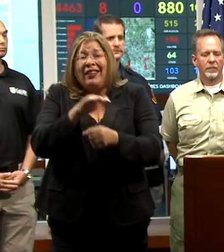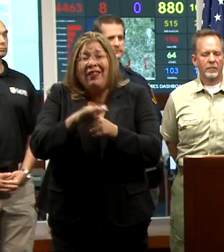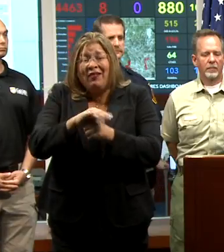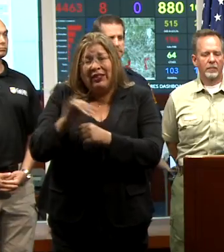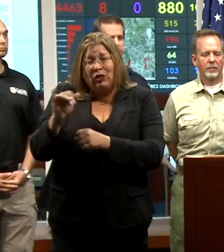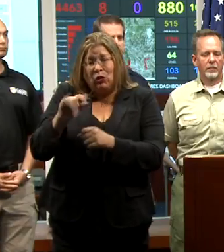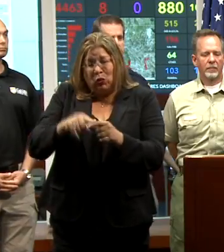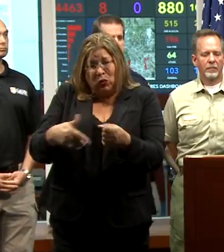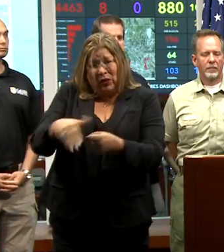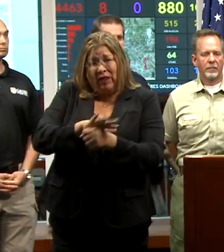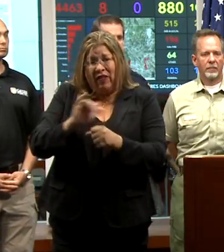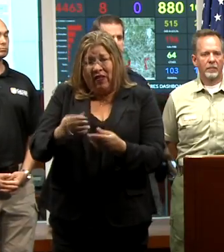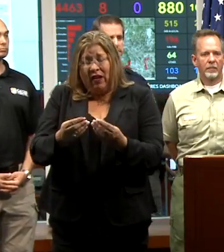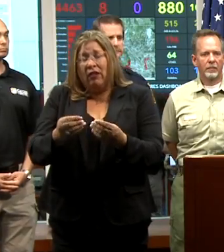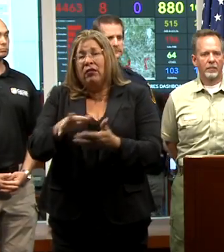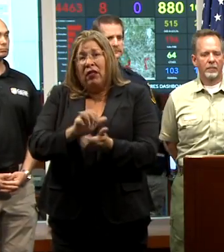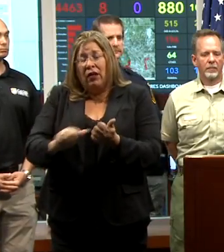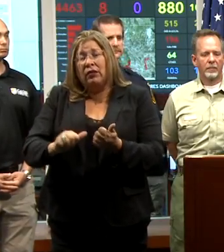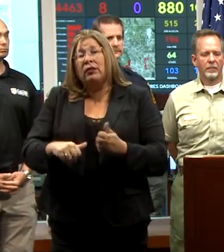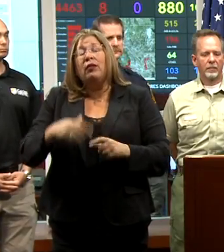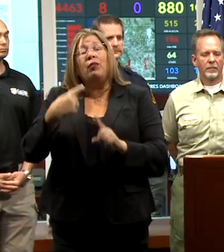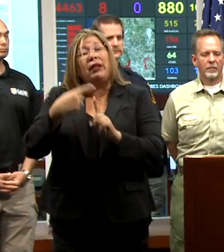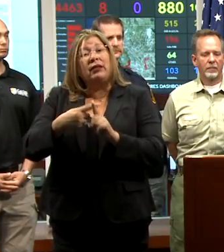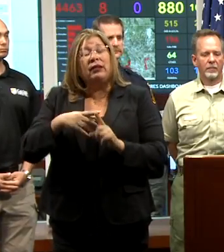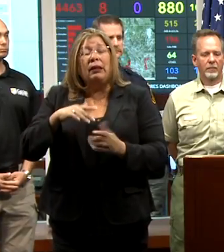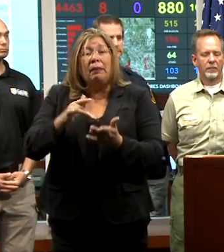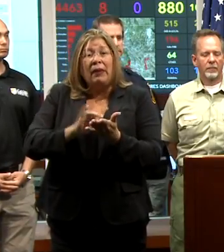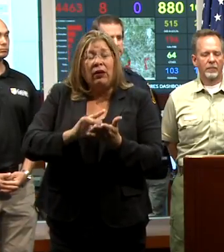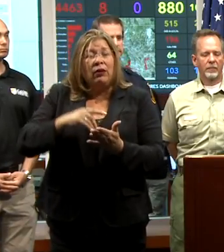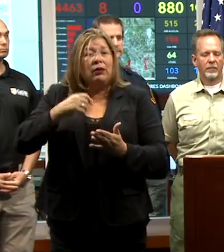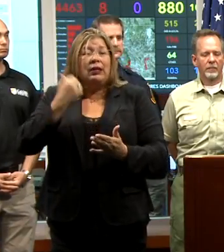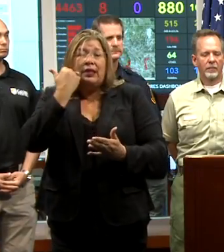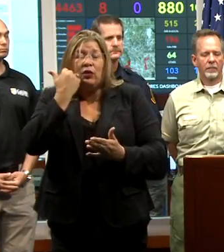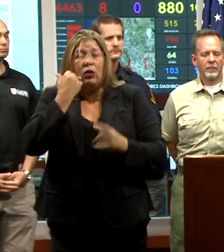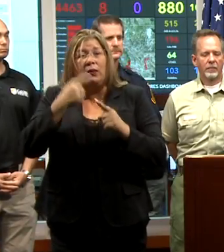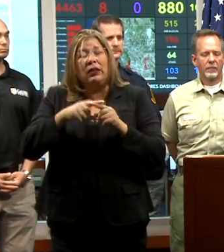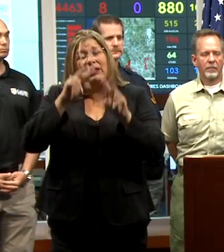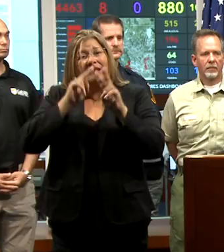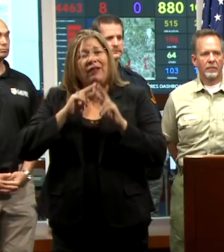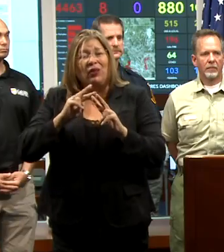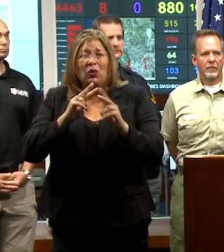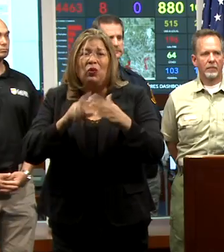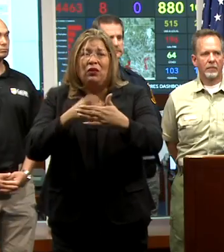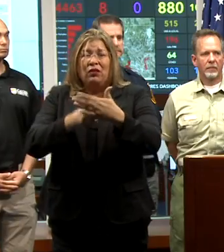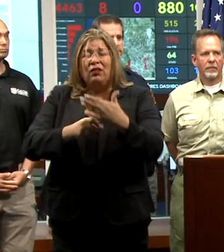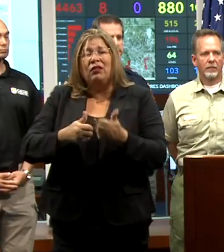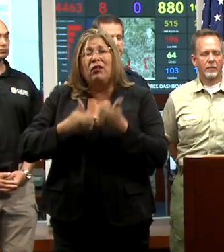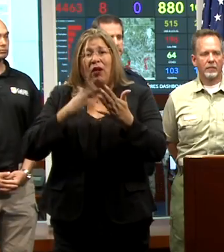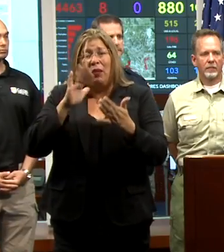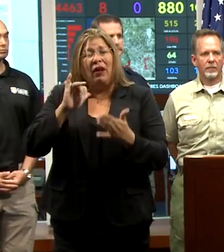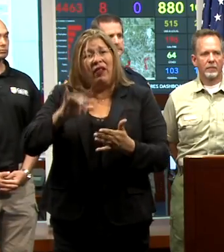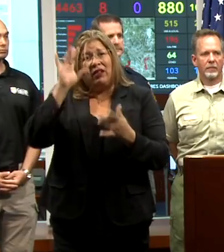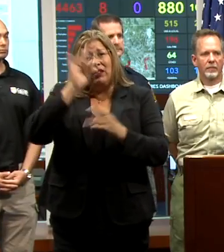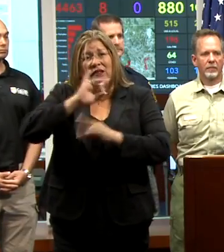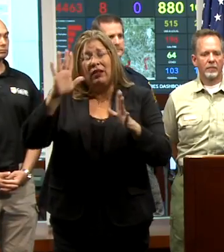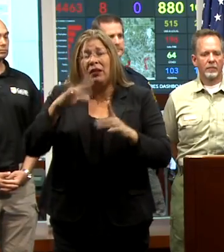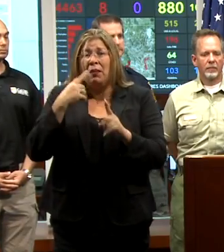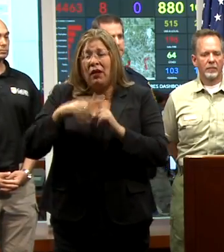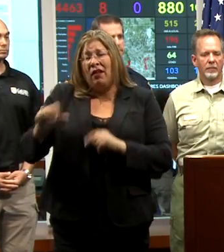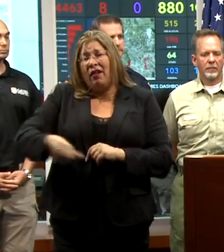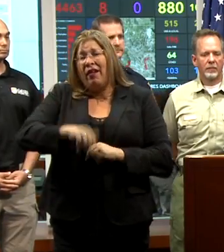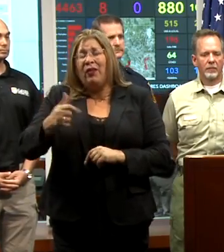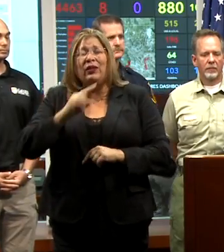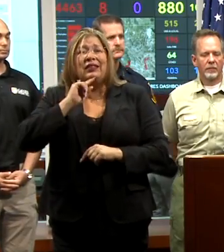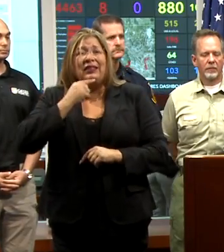property losses, and medical, dental, and funeral expenses caused by the disaster, along with other serious